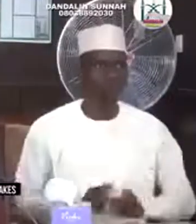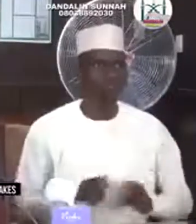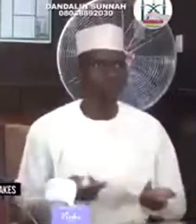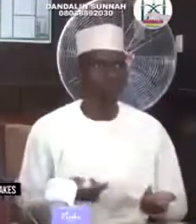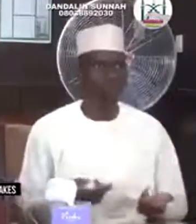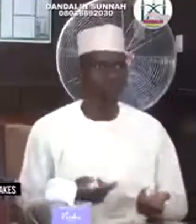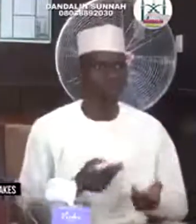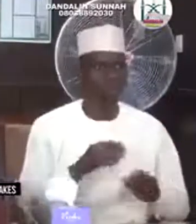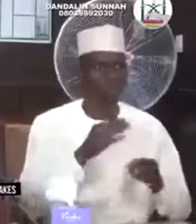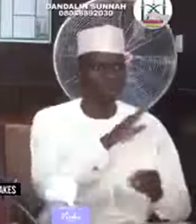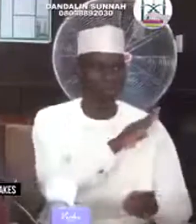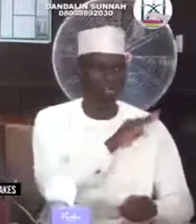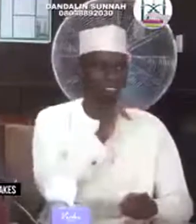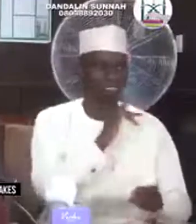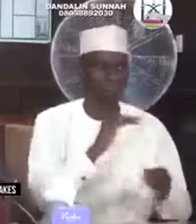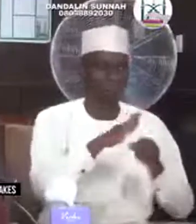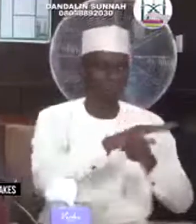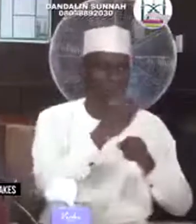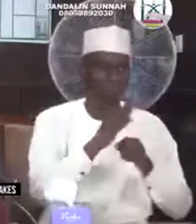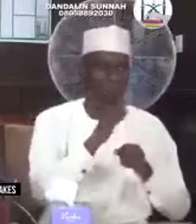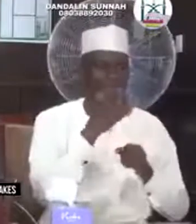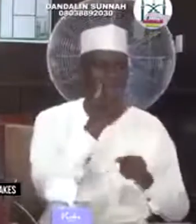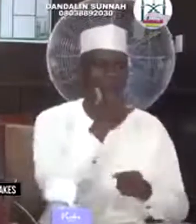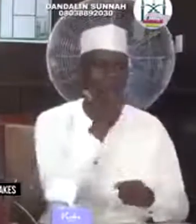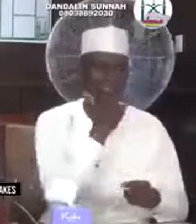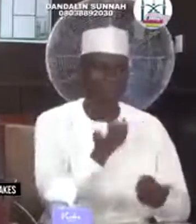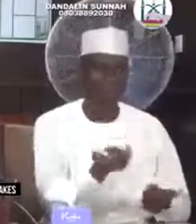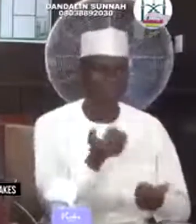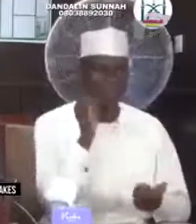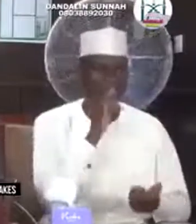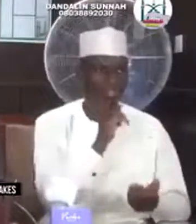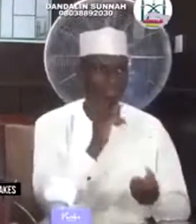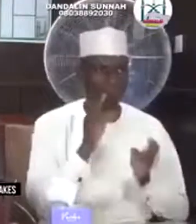mistakes. He's a human being like anybody.